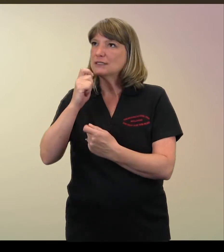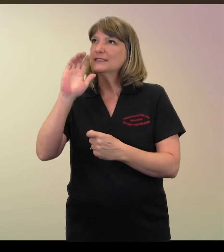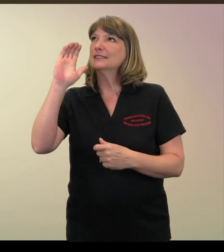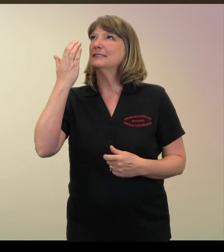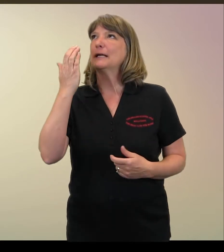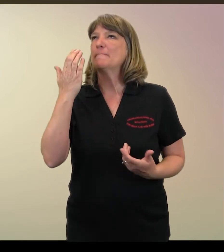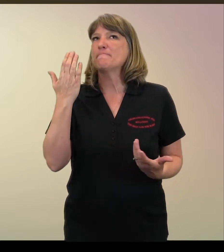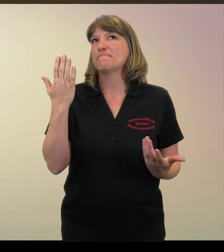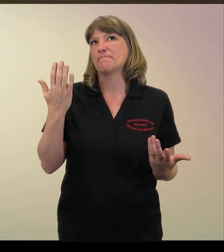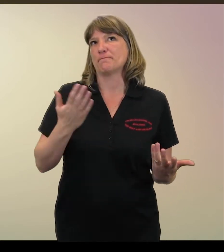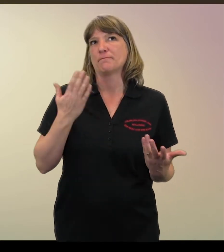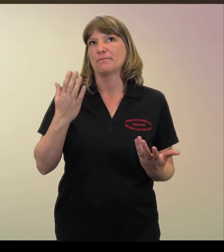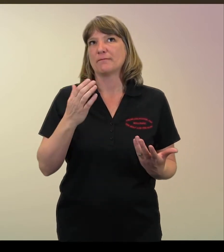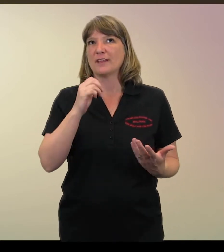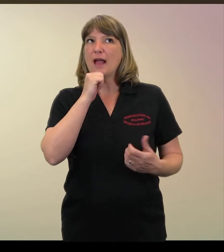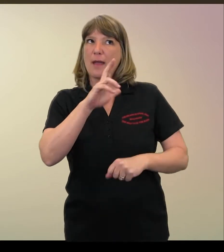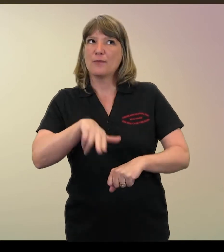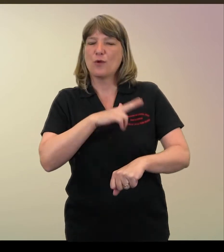that seem